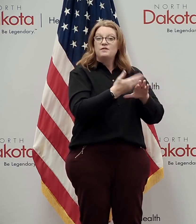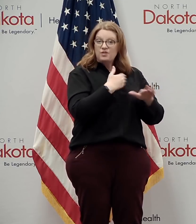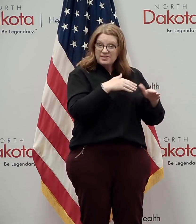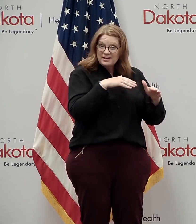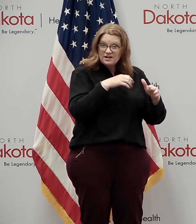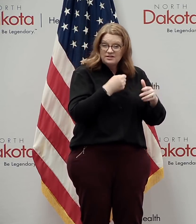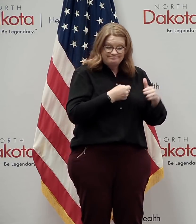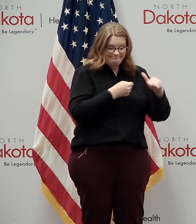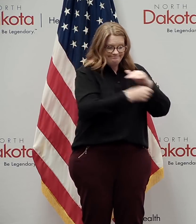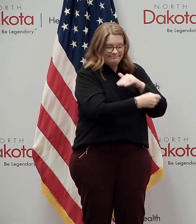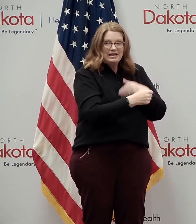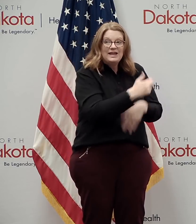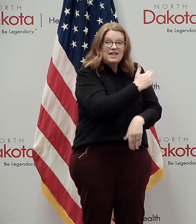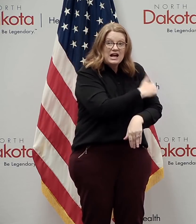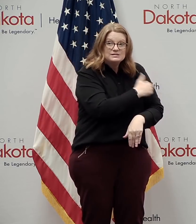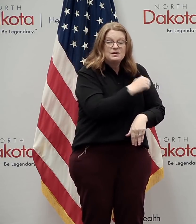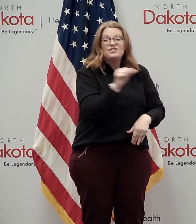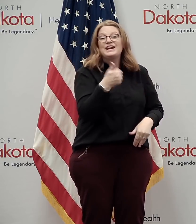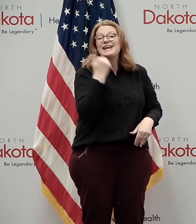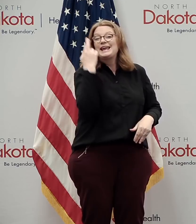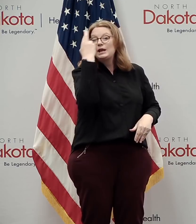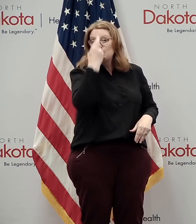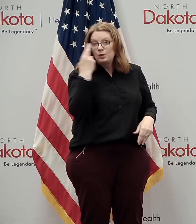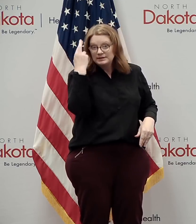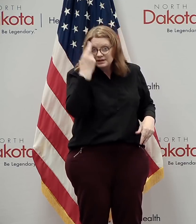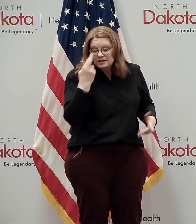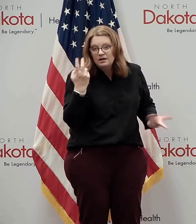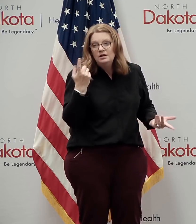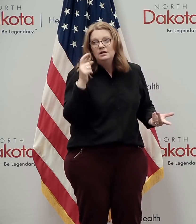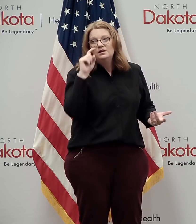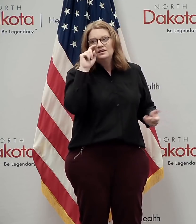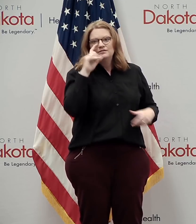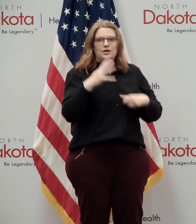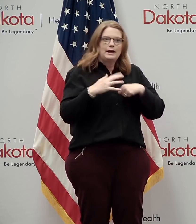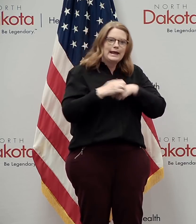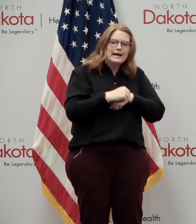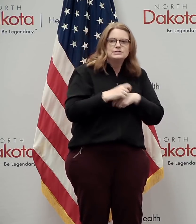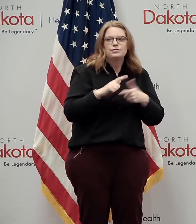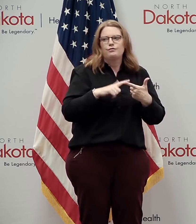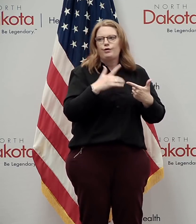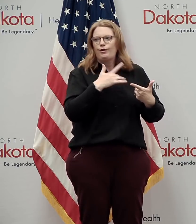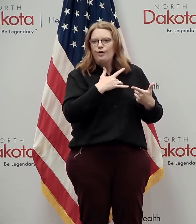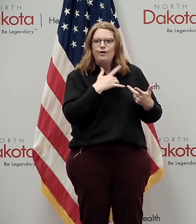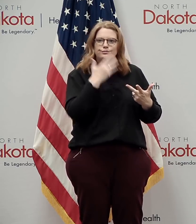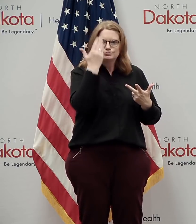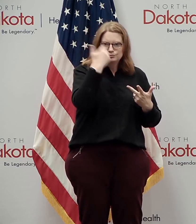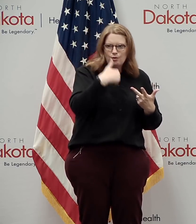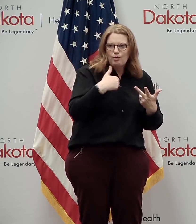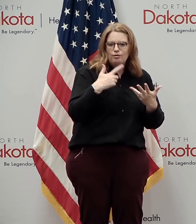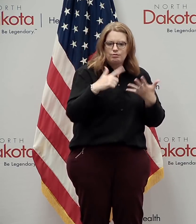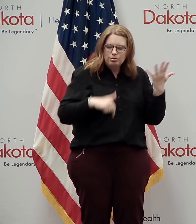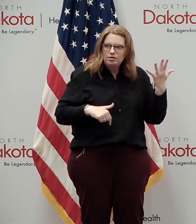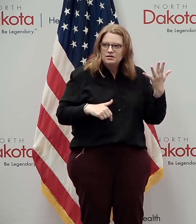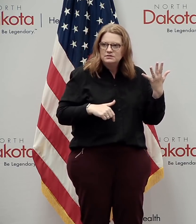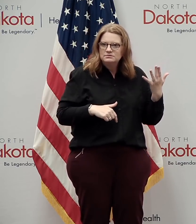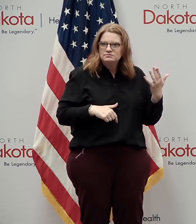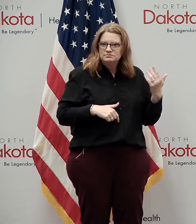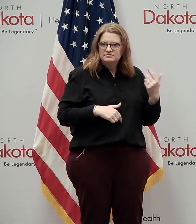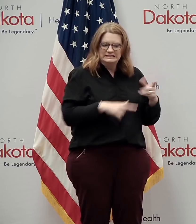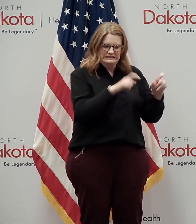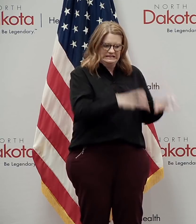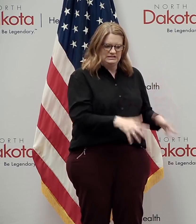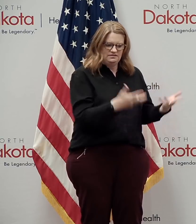to the hospital for any reason. If you're coming in for cancer, for heart care, for stroke, they're doing a test.